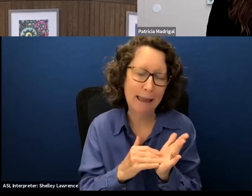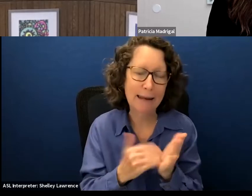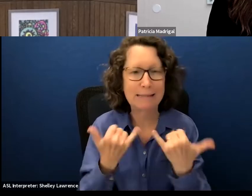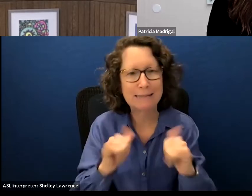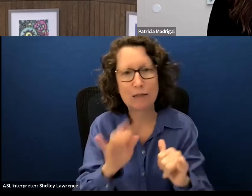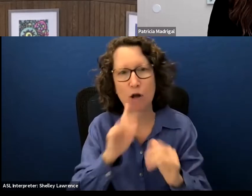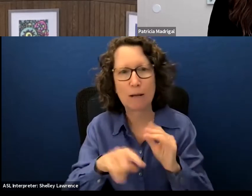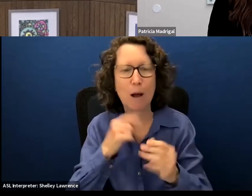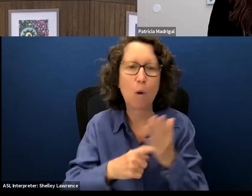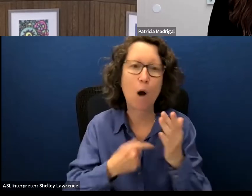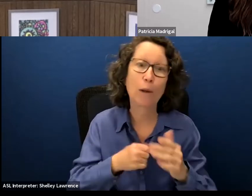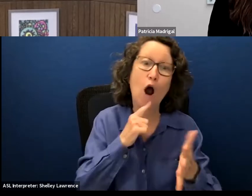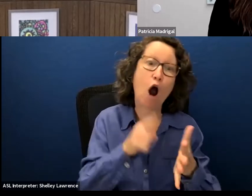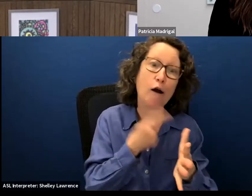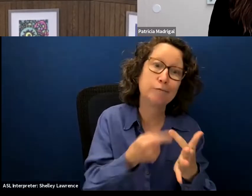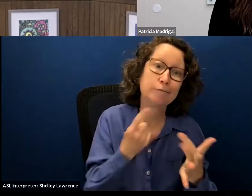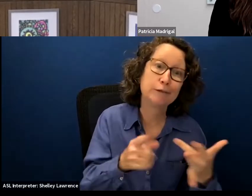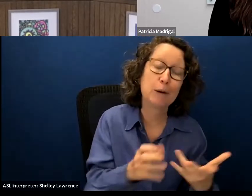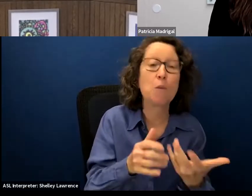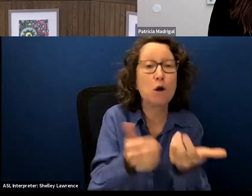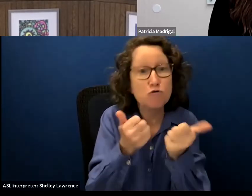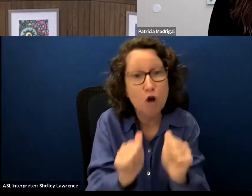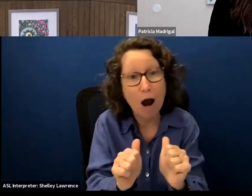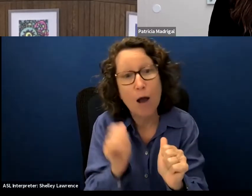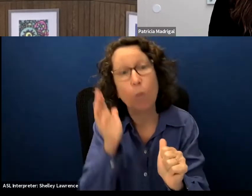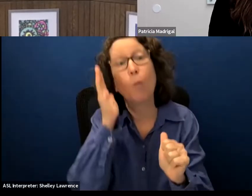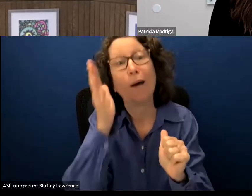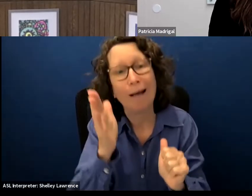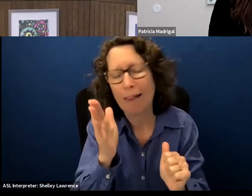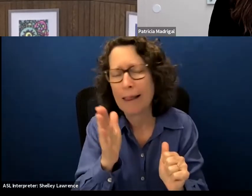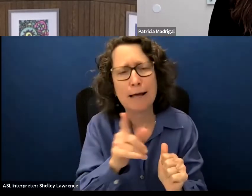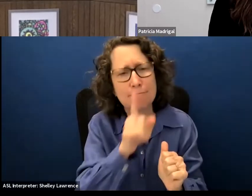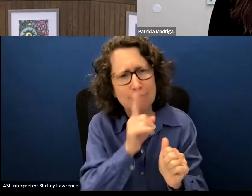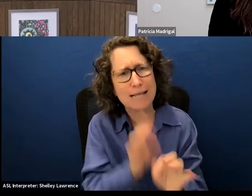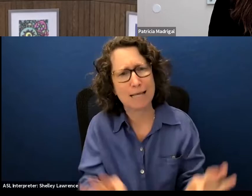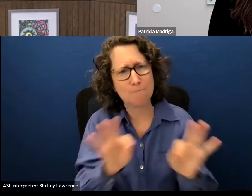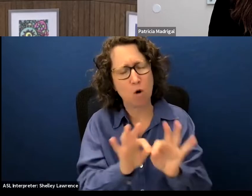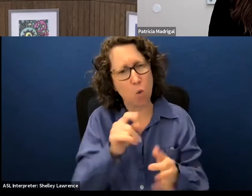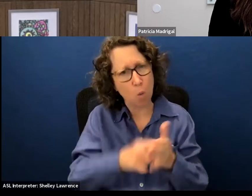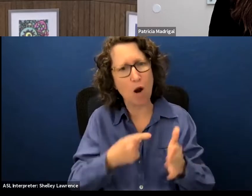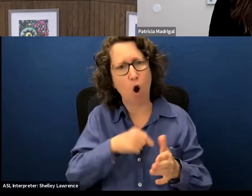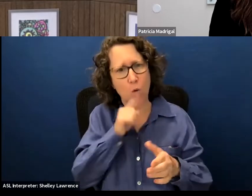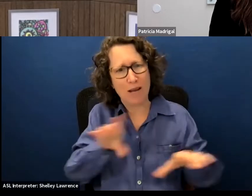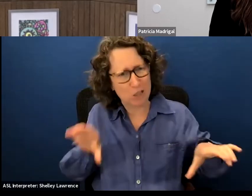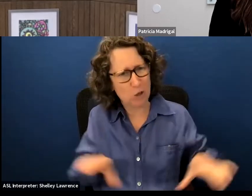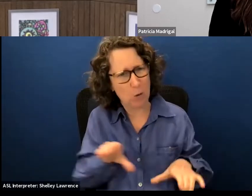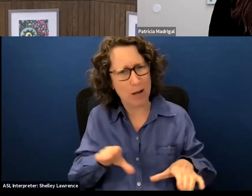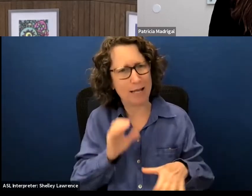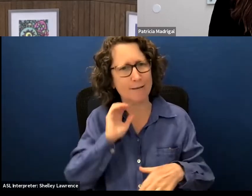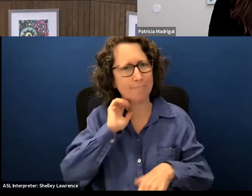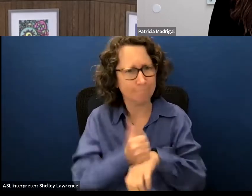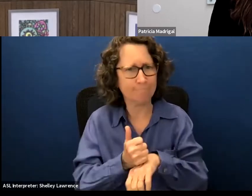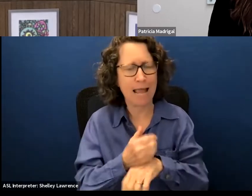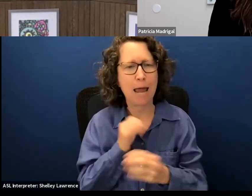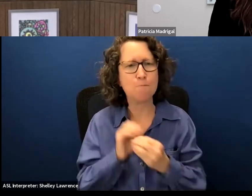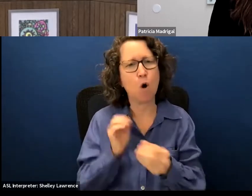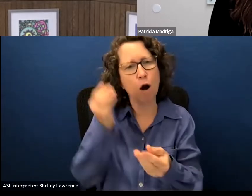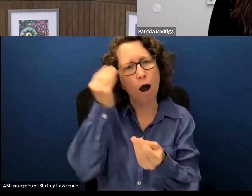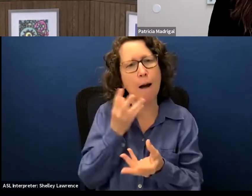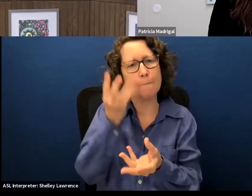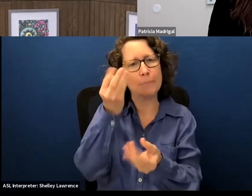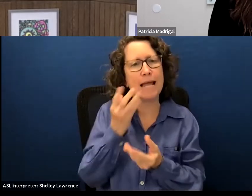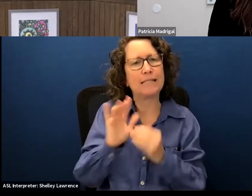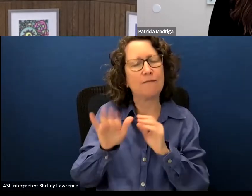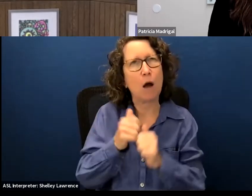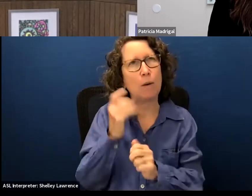talking about what we are doing, we're trying to do or we're going to do. It's really important that what are we doing, and can we have more timely updates to how we get